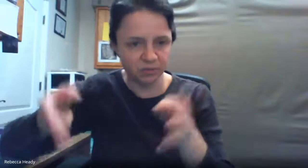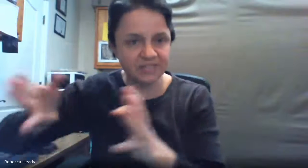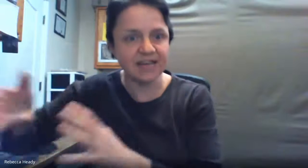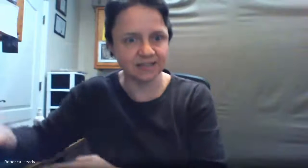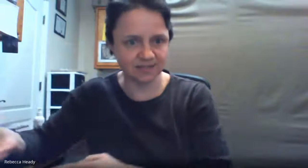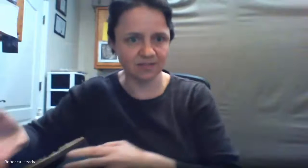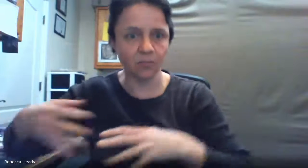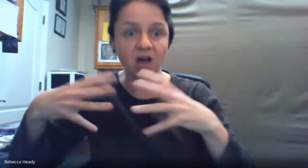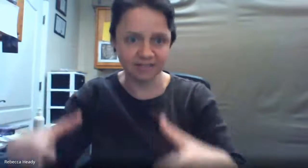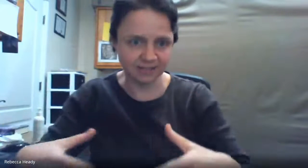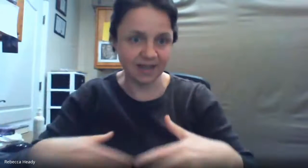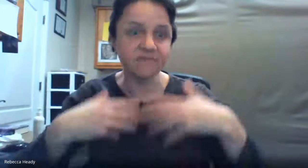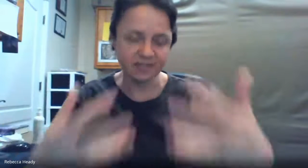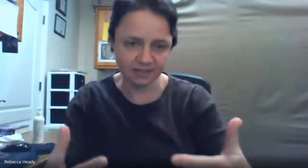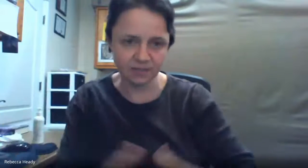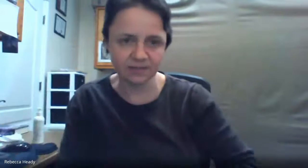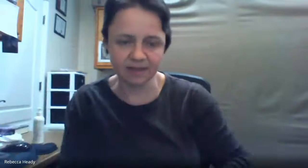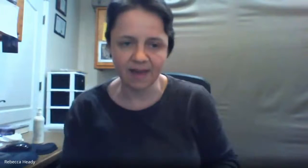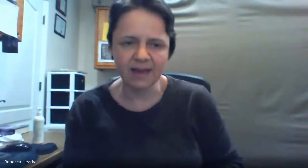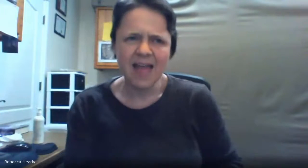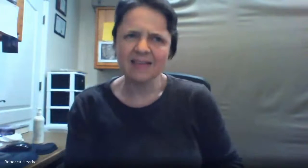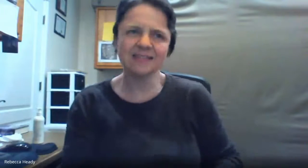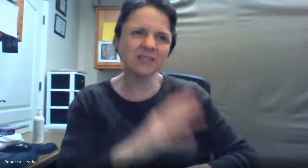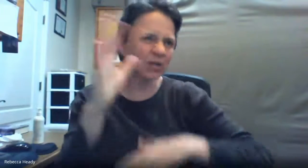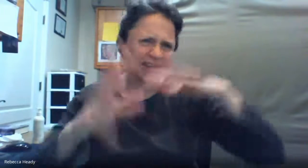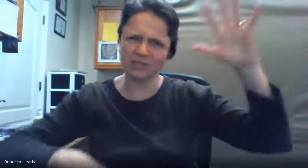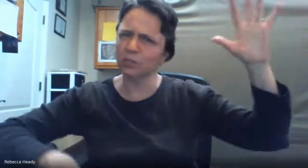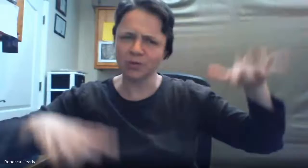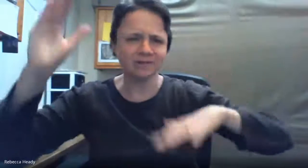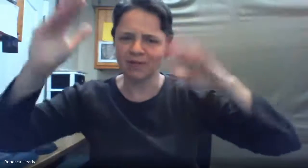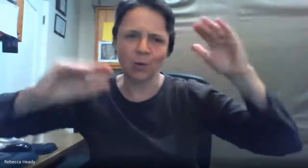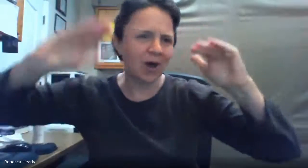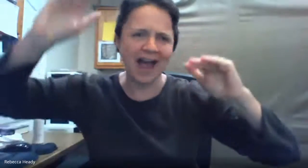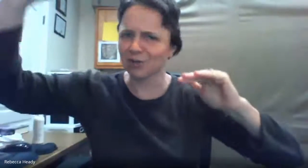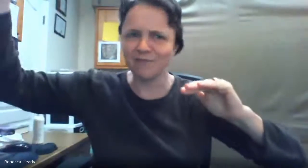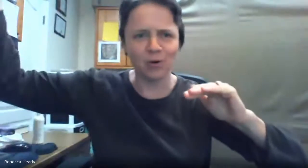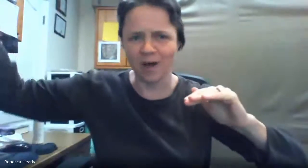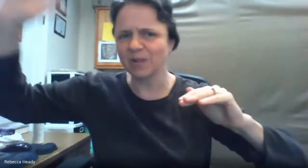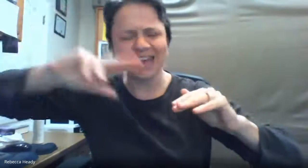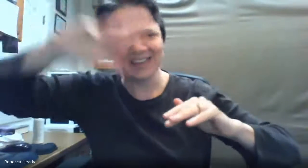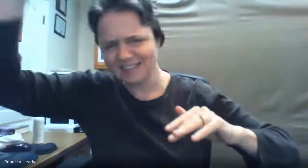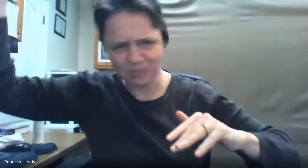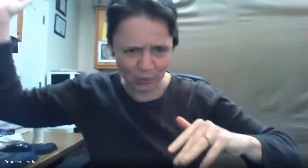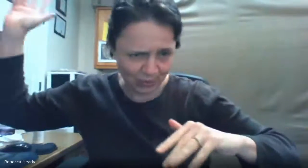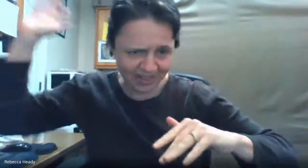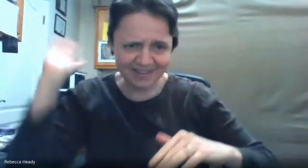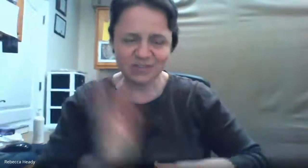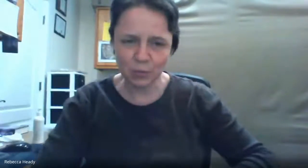between sentences, pauses, emphasis, and things like that. And this is all like super, you know, higher level, complicated. So don't